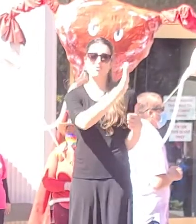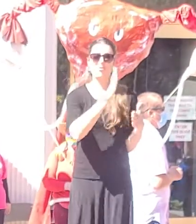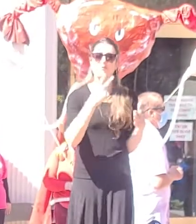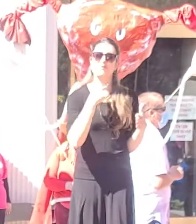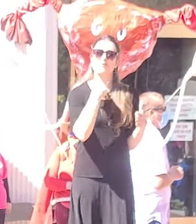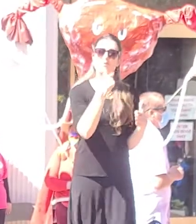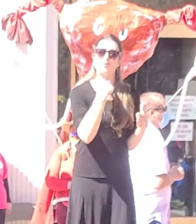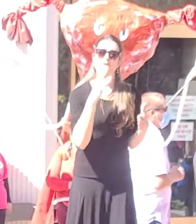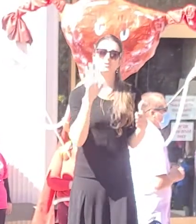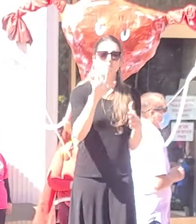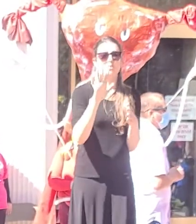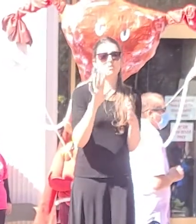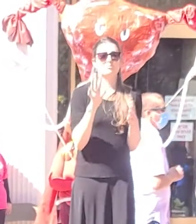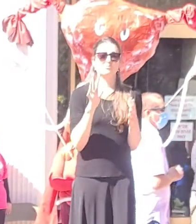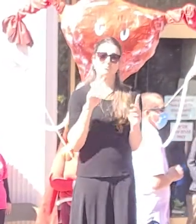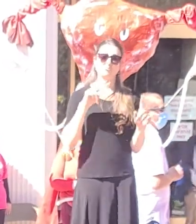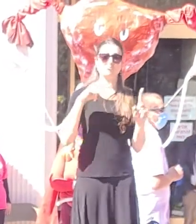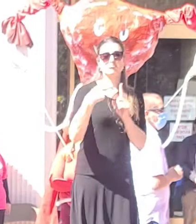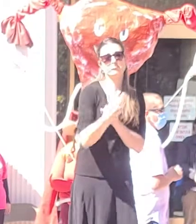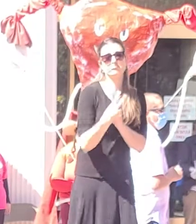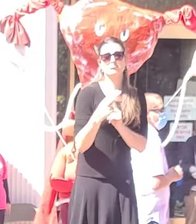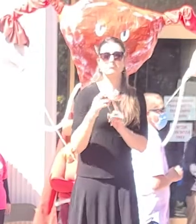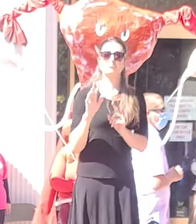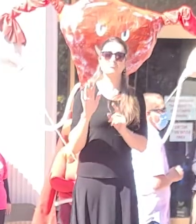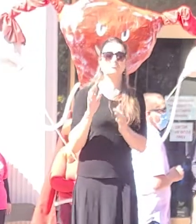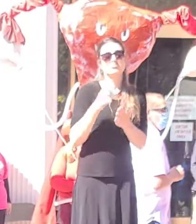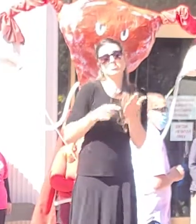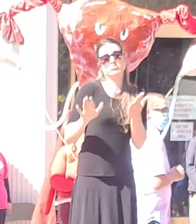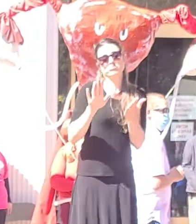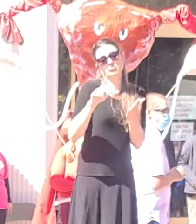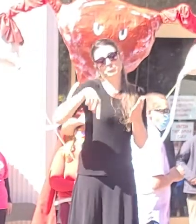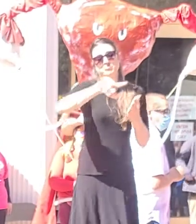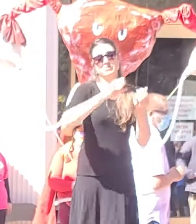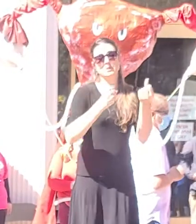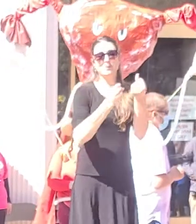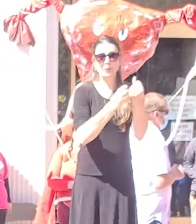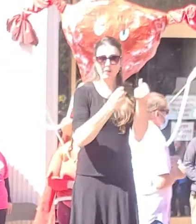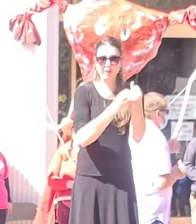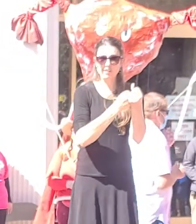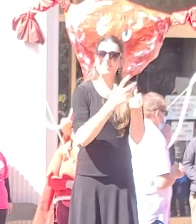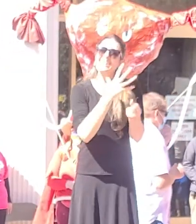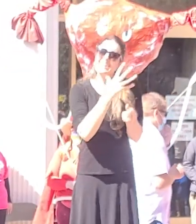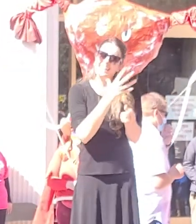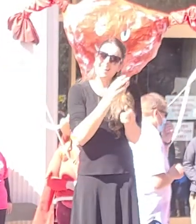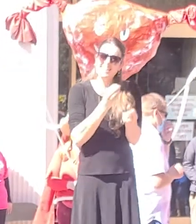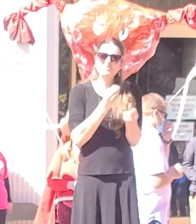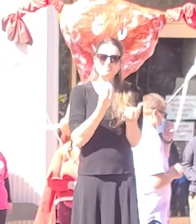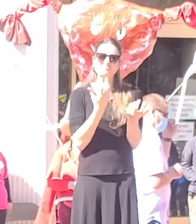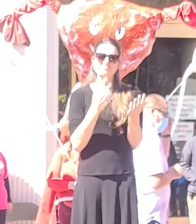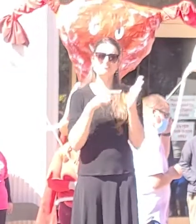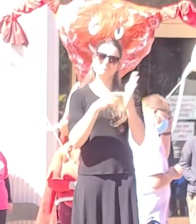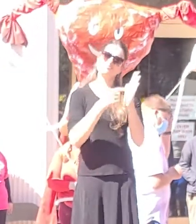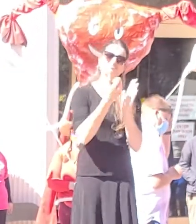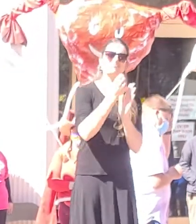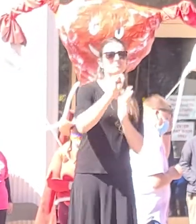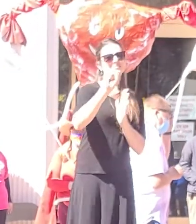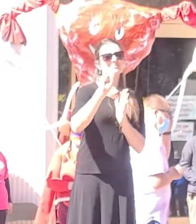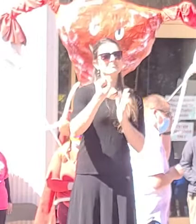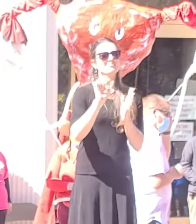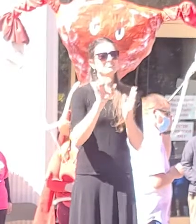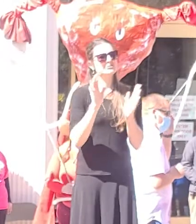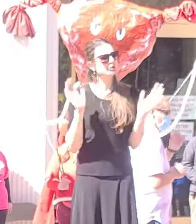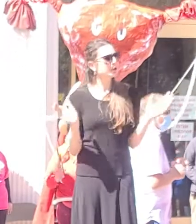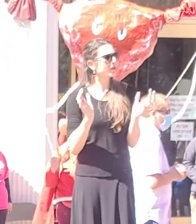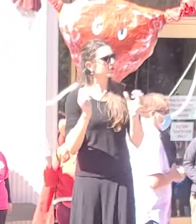clear where you stand, and doing it in a way that encourages and invites everyone to stand up for